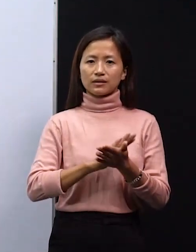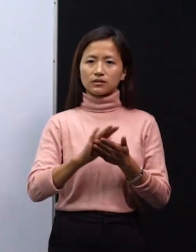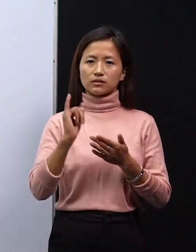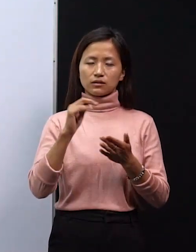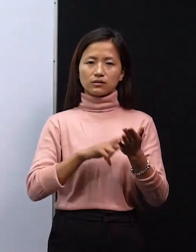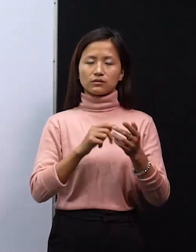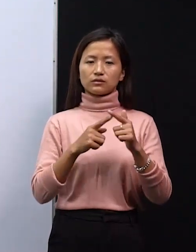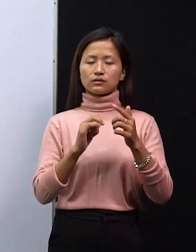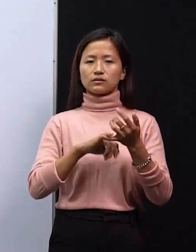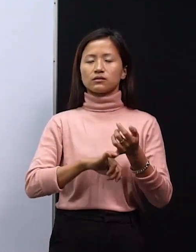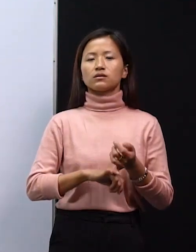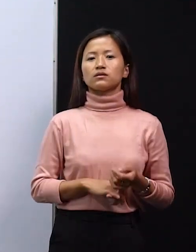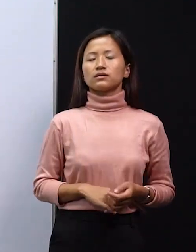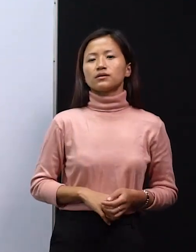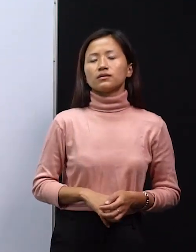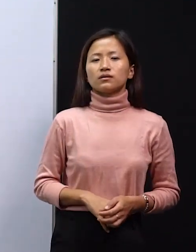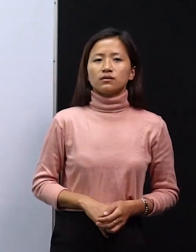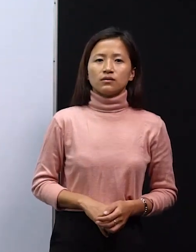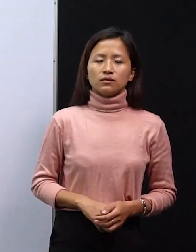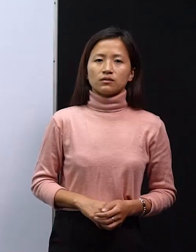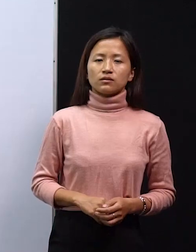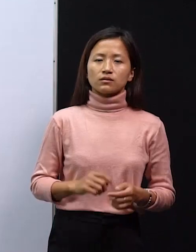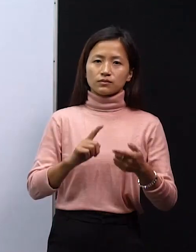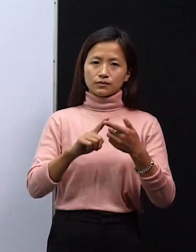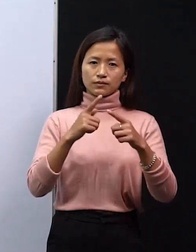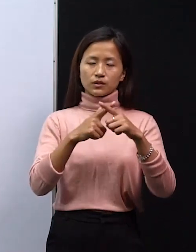complete the exercise how